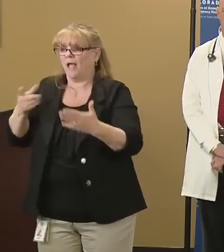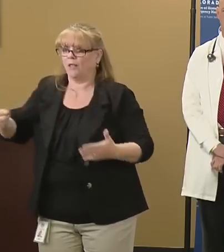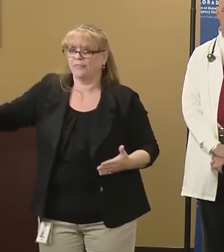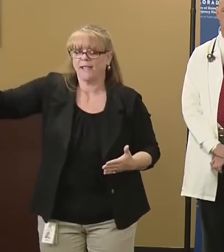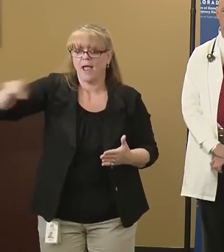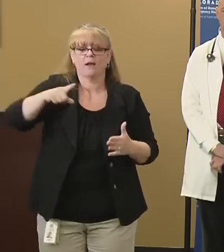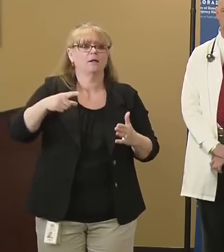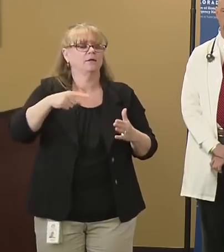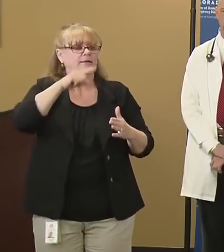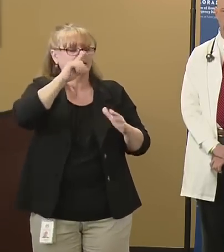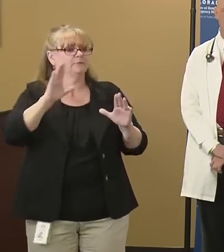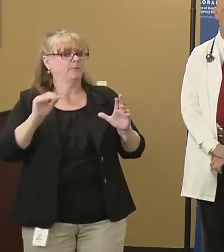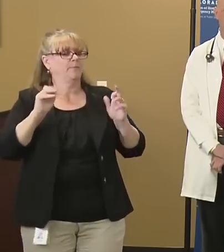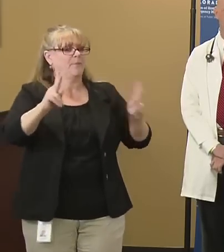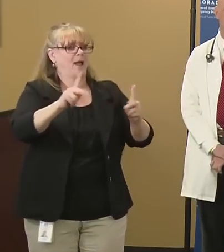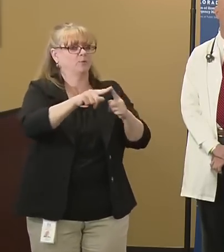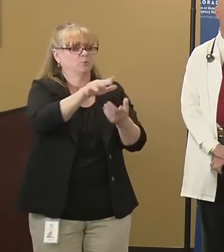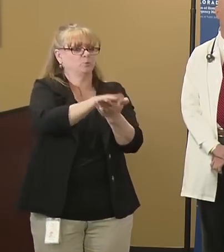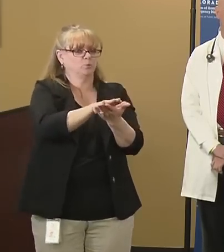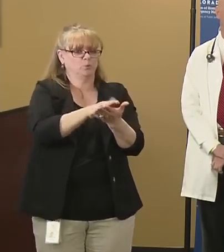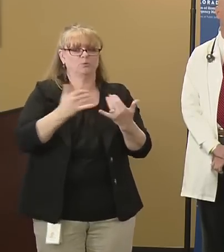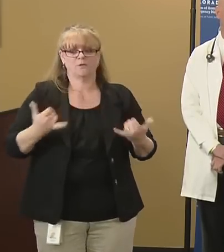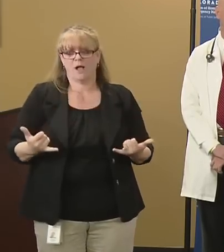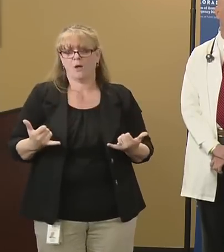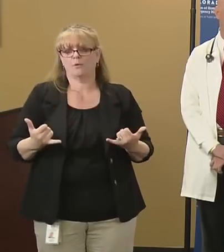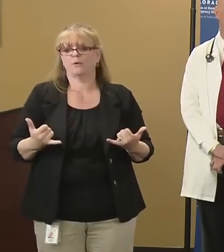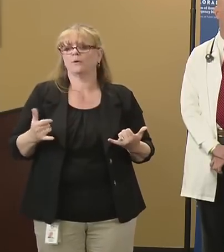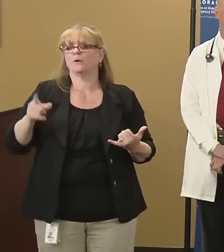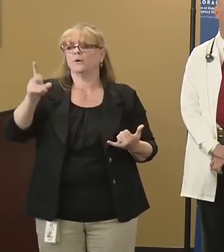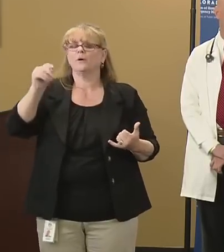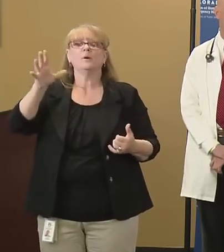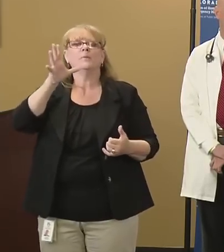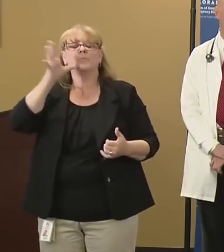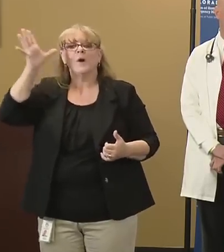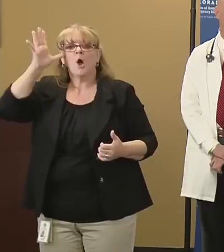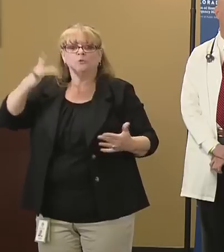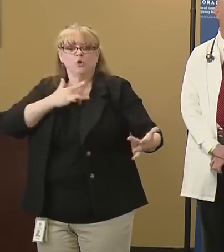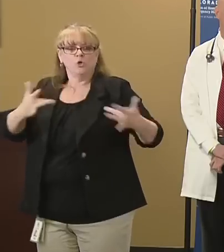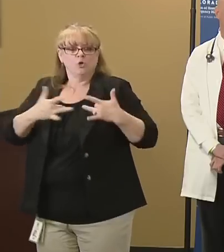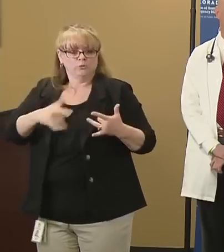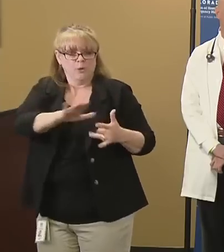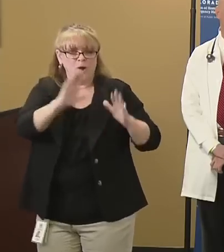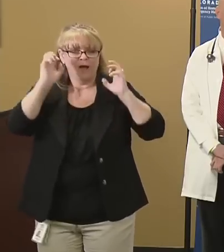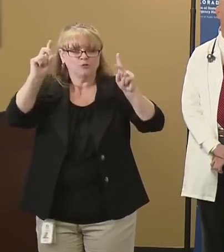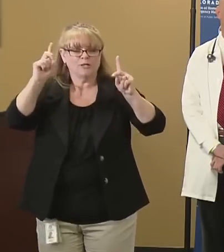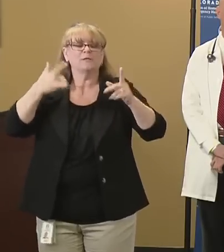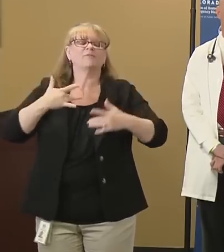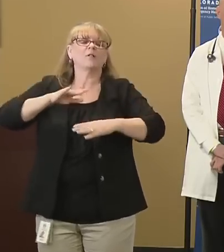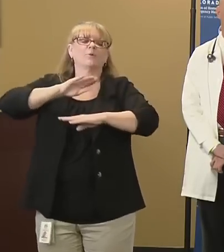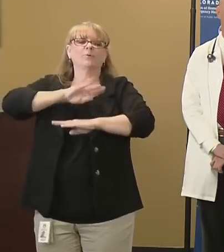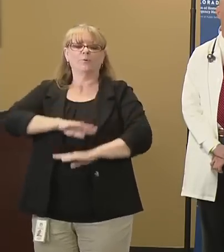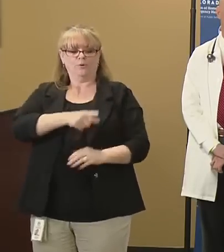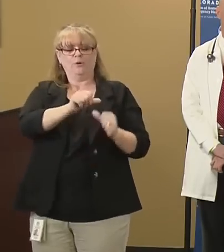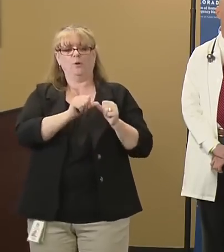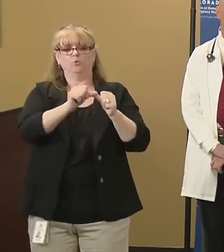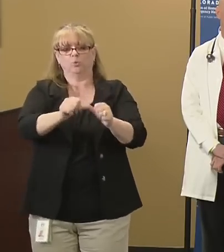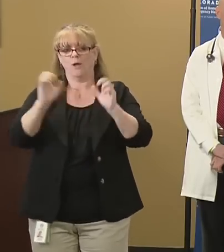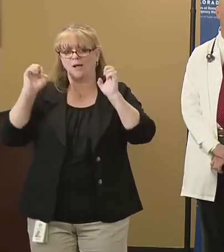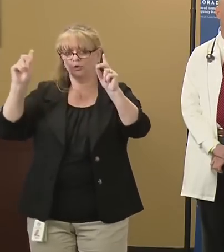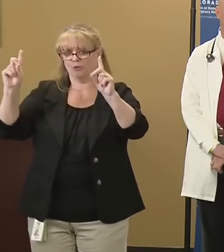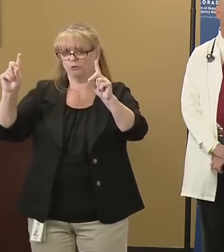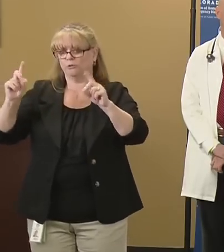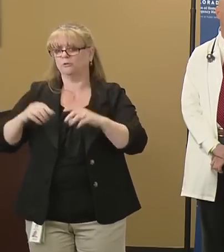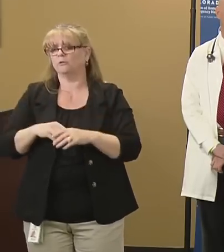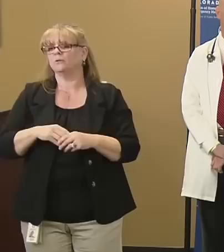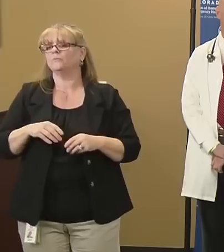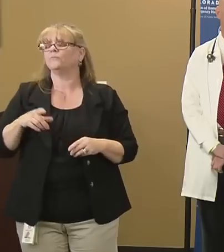relief for the parents. I see that as a father of an 8-year-old and a 5-year-old. But it's also really important that while our children will remember